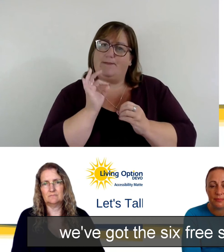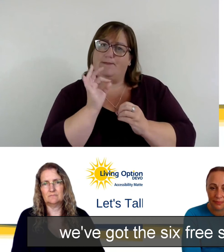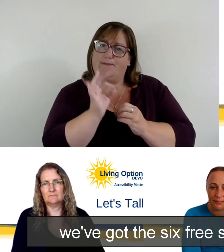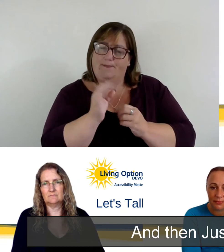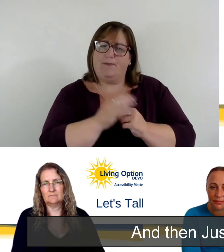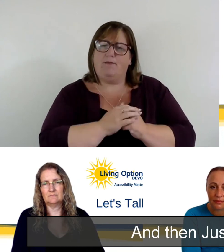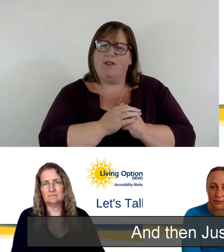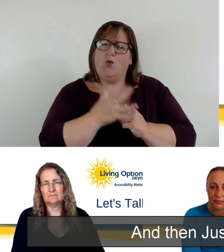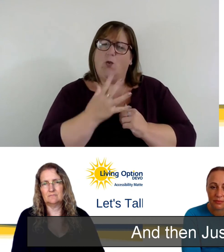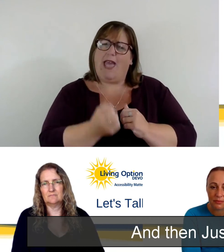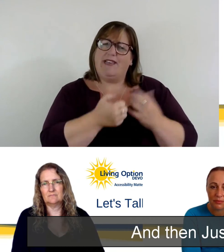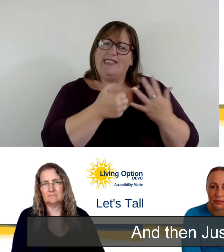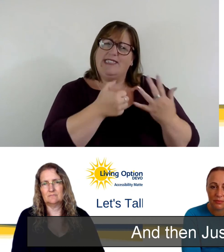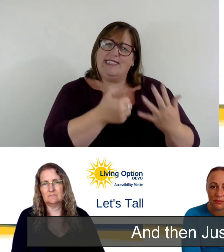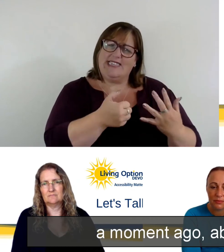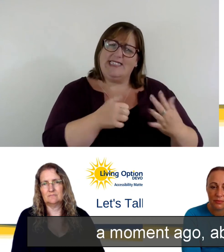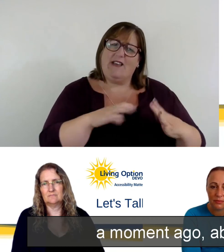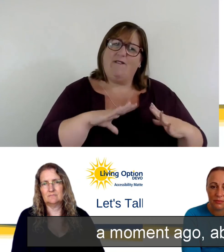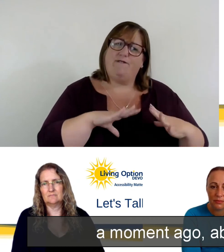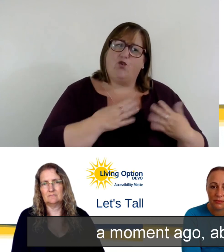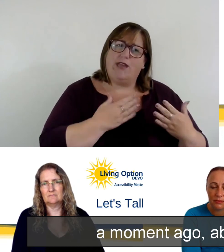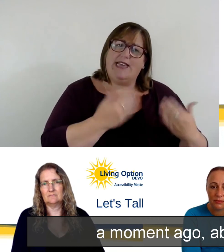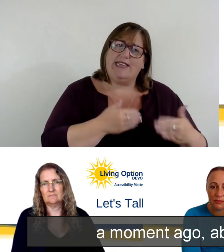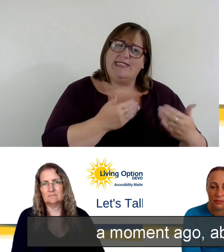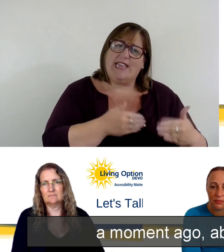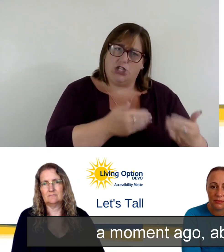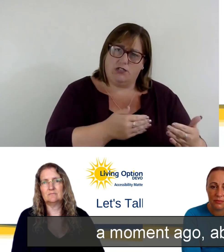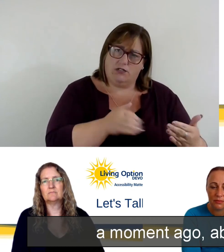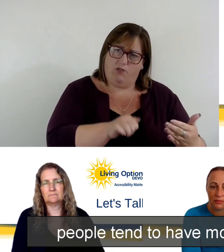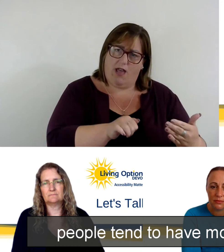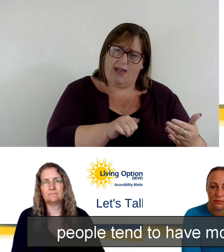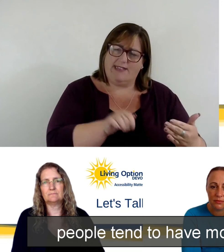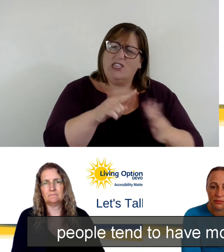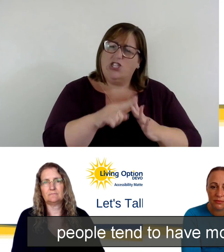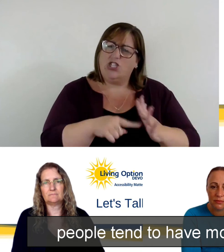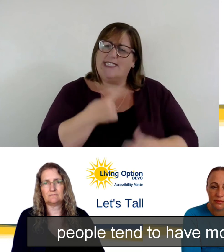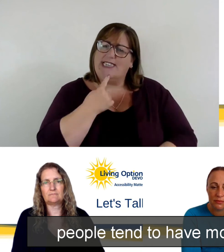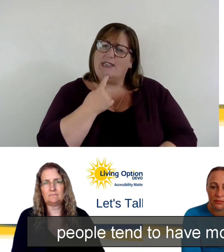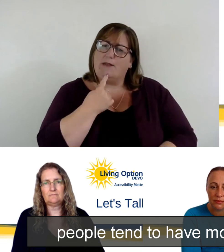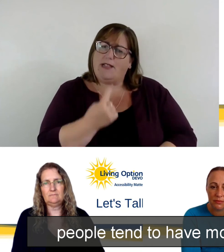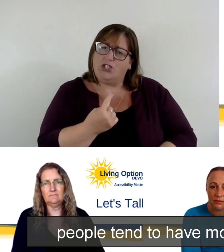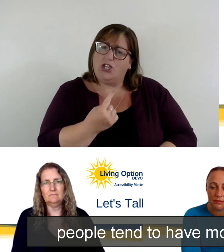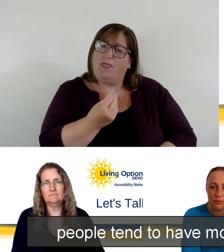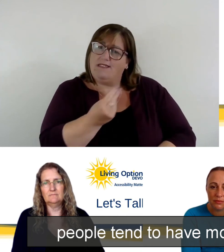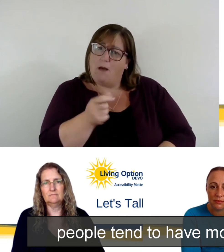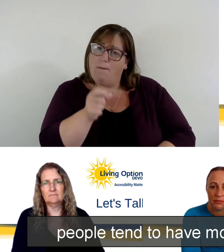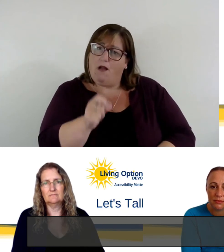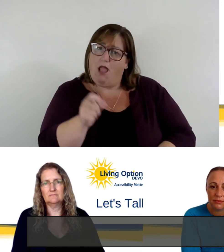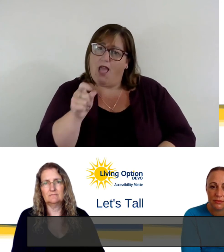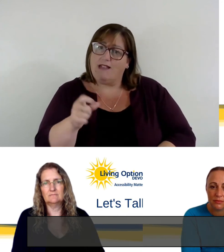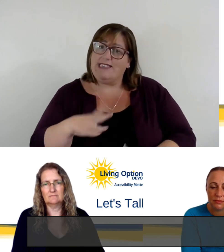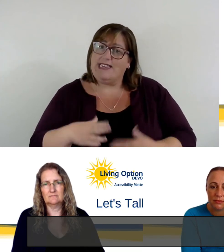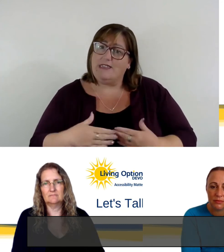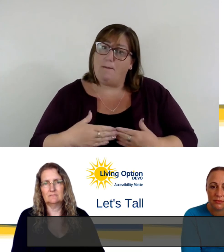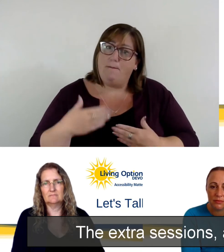we? And then Justine spoke of a moment ago about the fact that people tend to have more sessions after that.